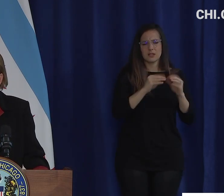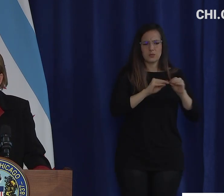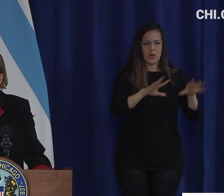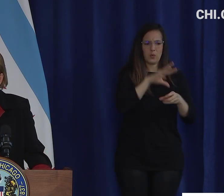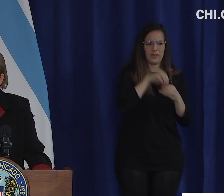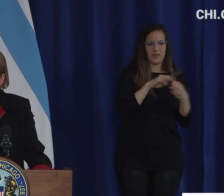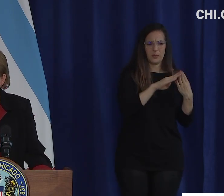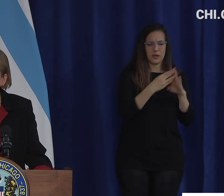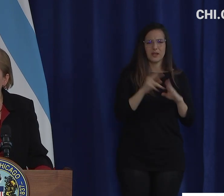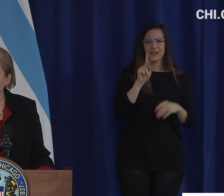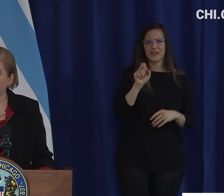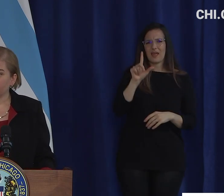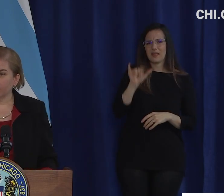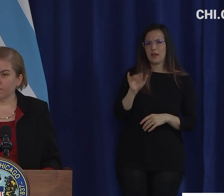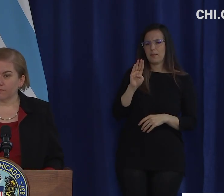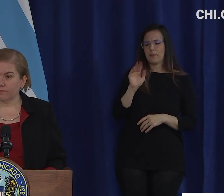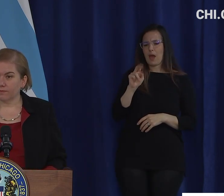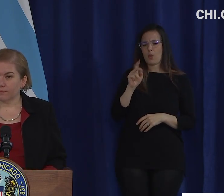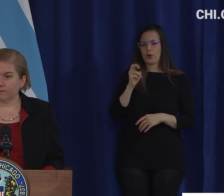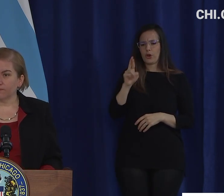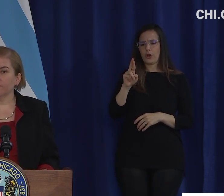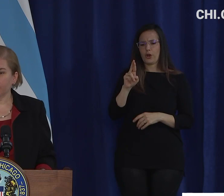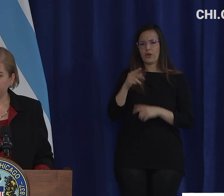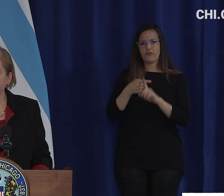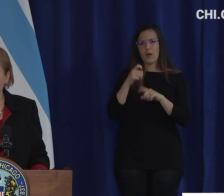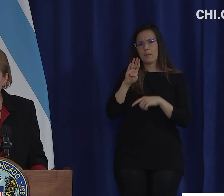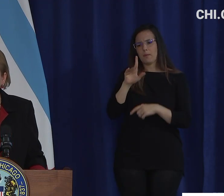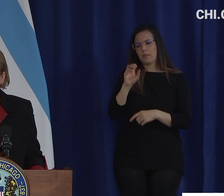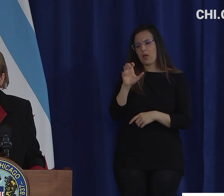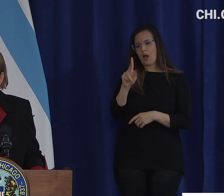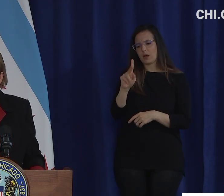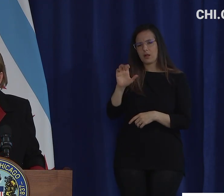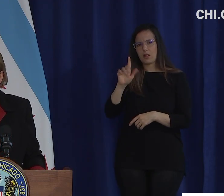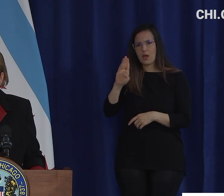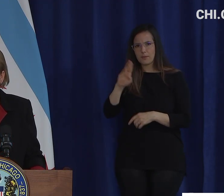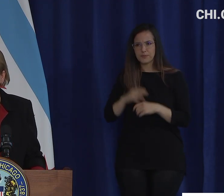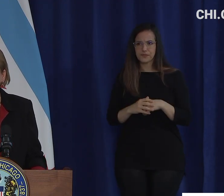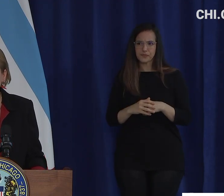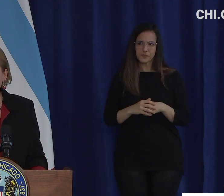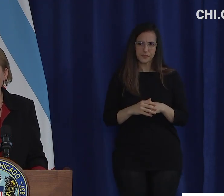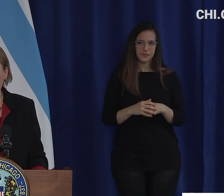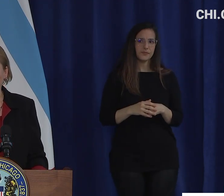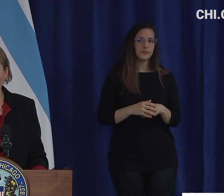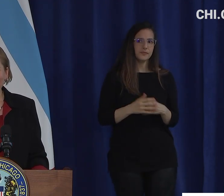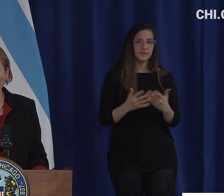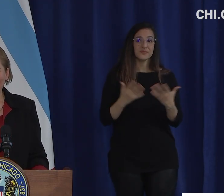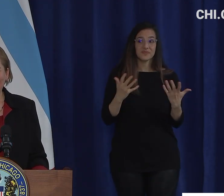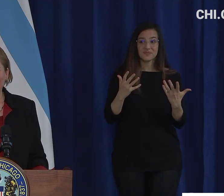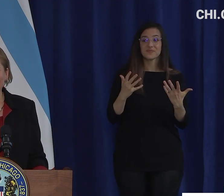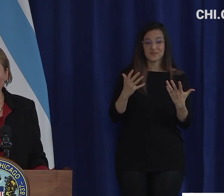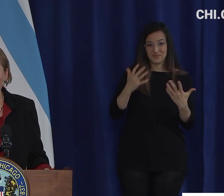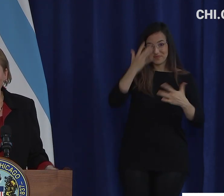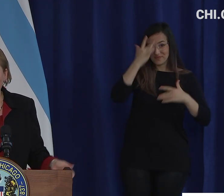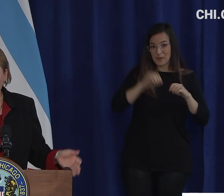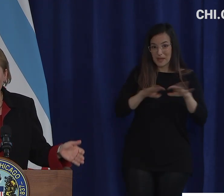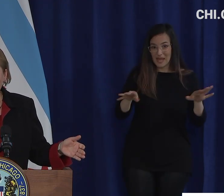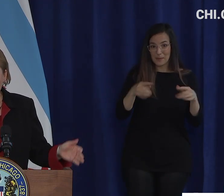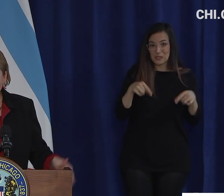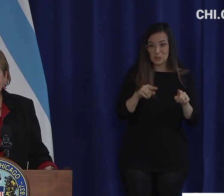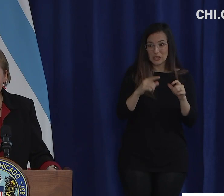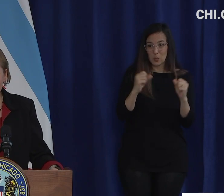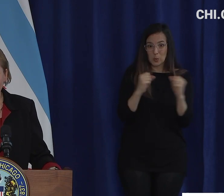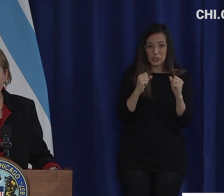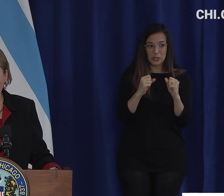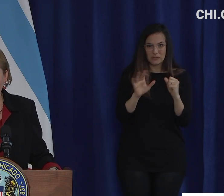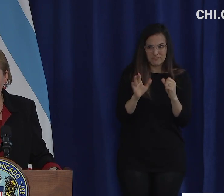Club, what is your plan to prepare for the flu season in tandem with the pandemic this fall and winter? Yeah, I love this question. So